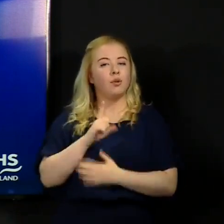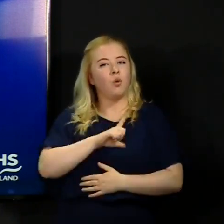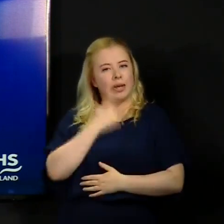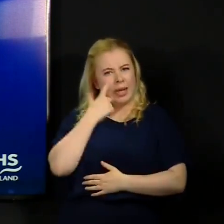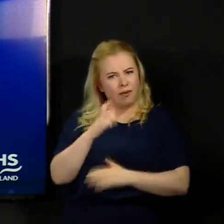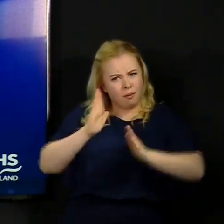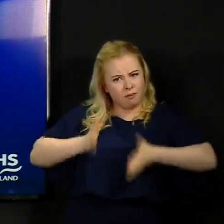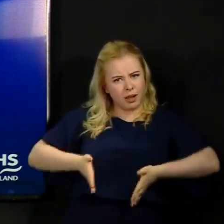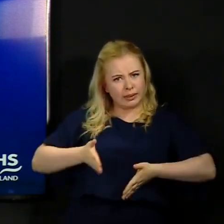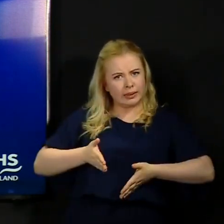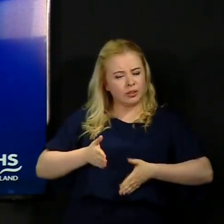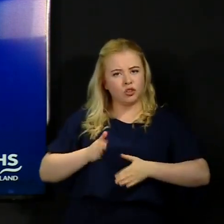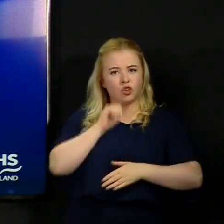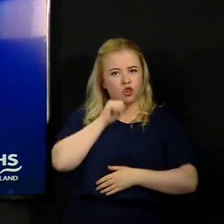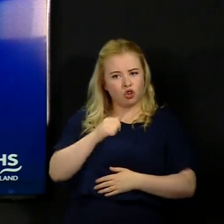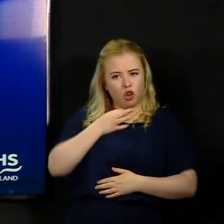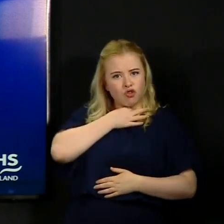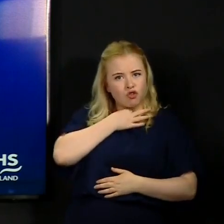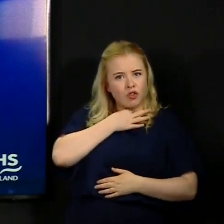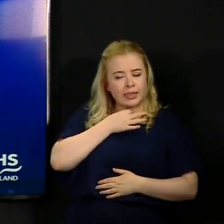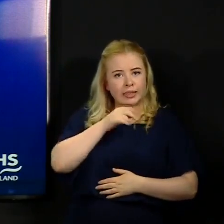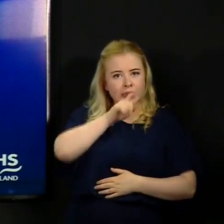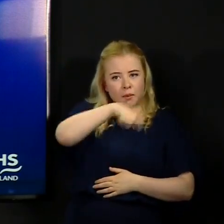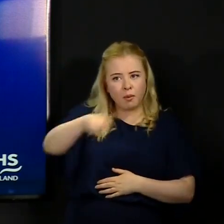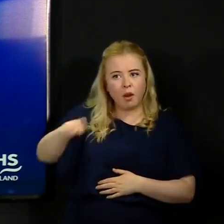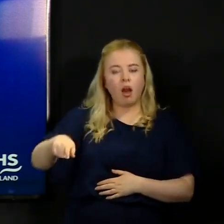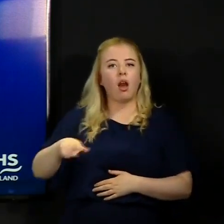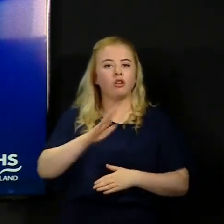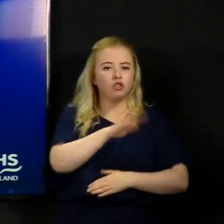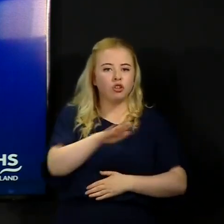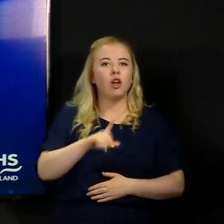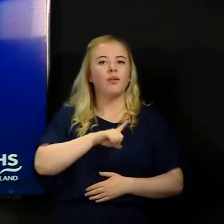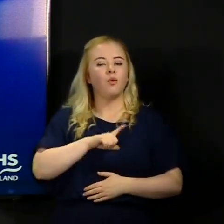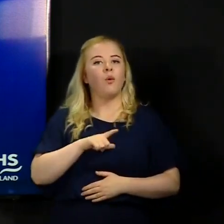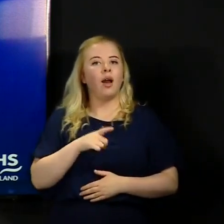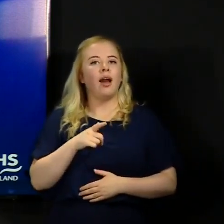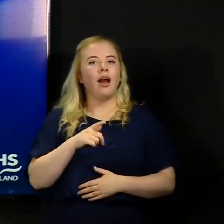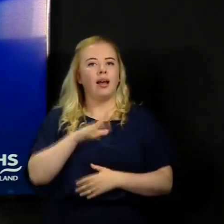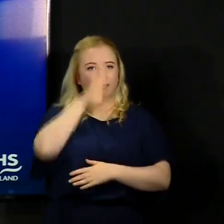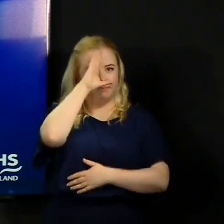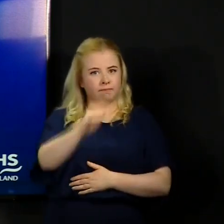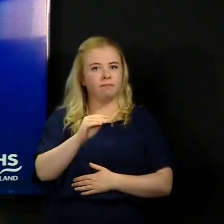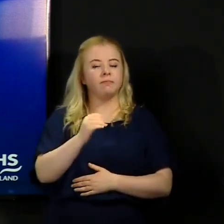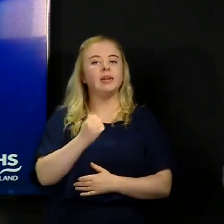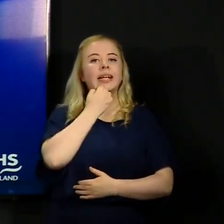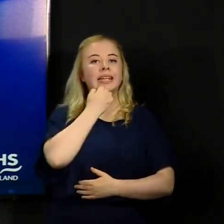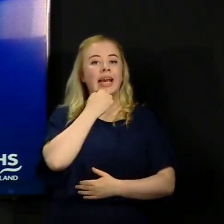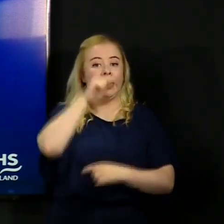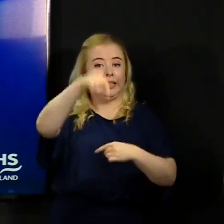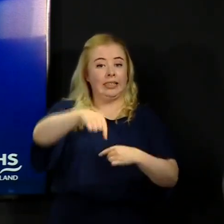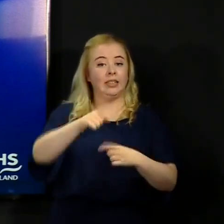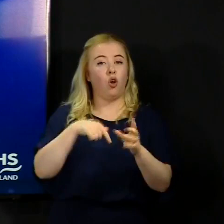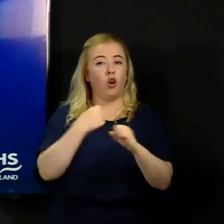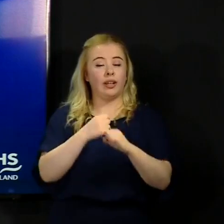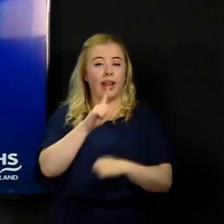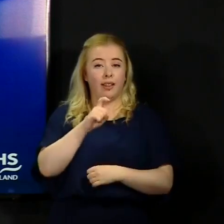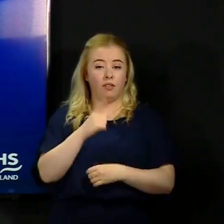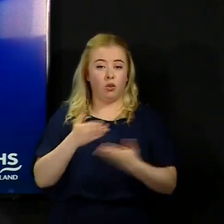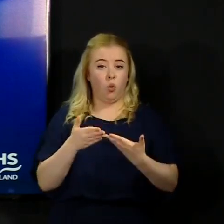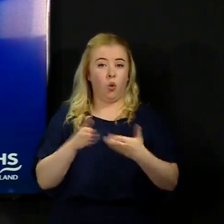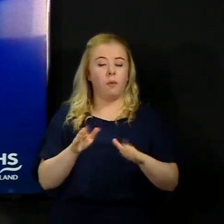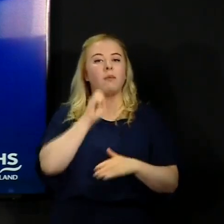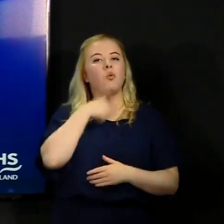careful not to put those children at risk, and that's why an indicative date appears to the clinical advisors to be important, and we will continue to give